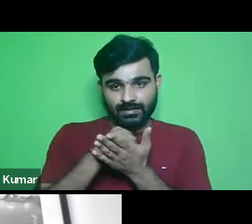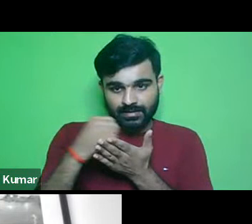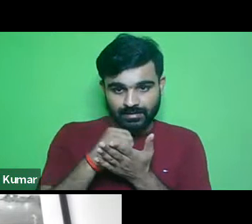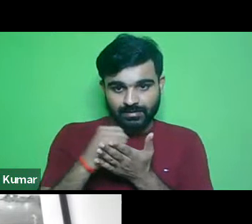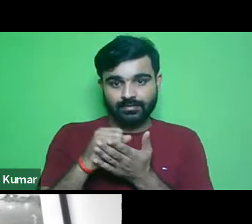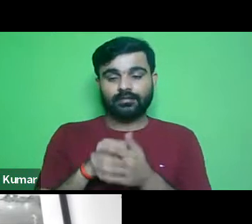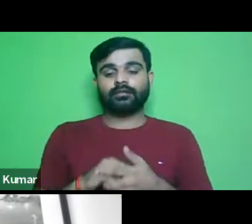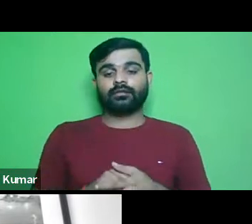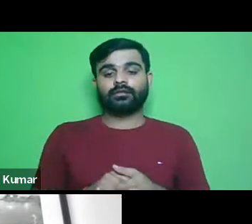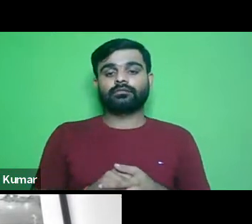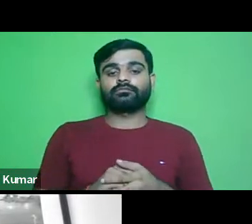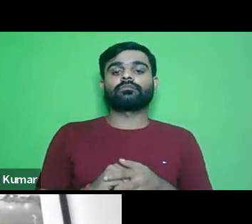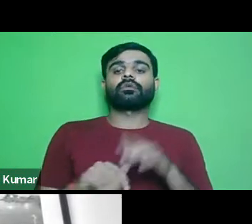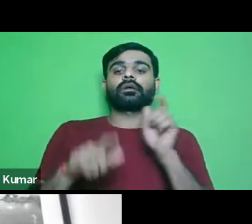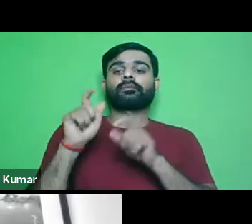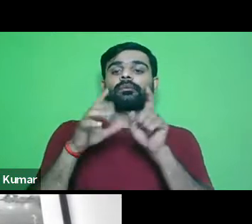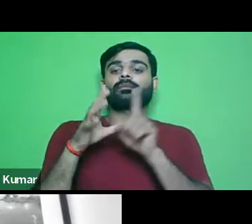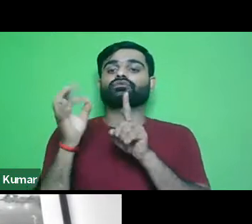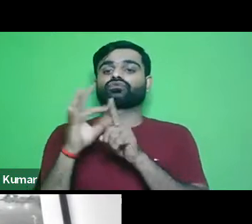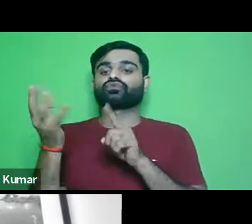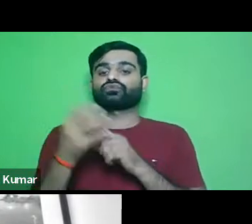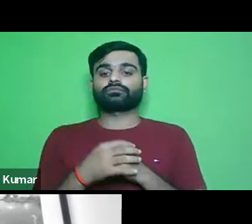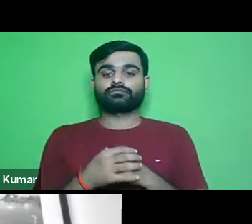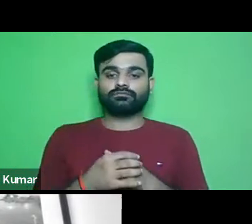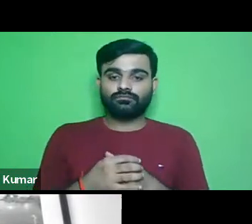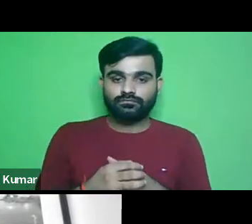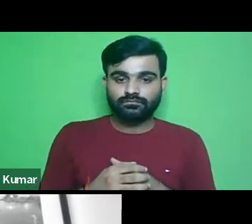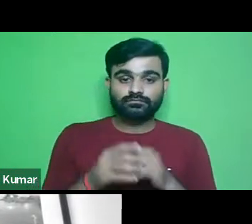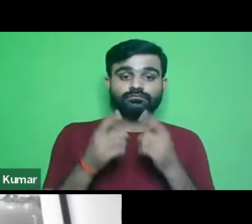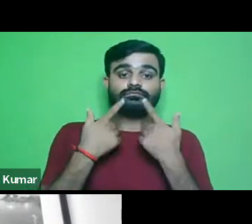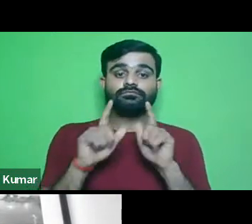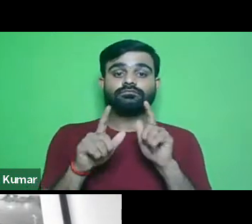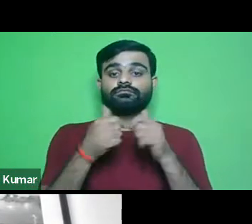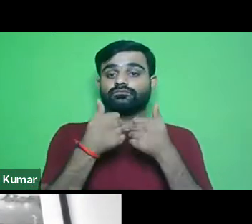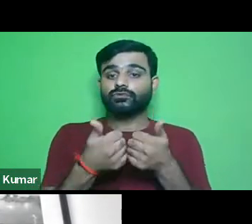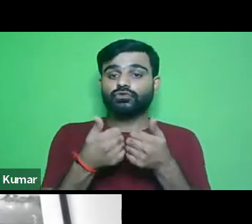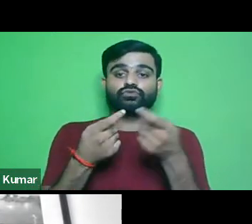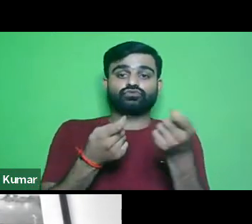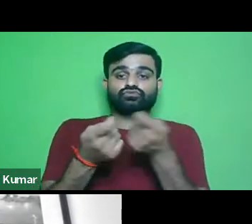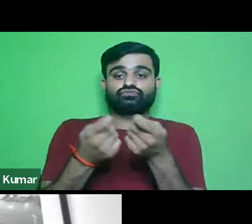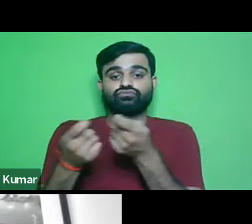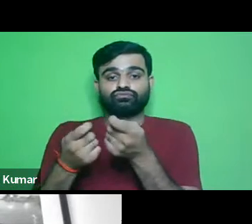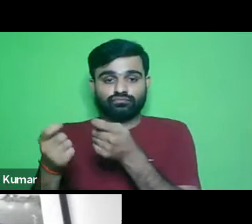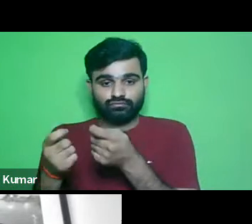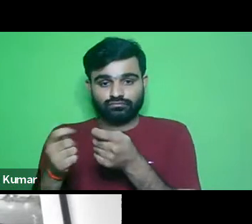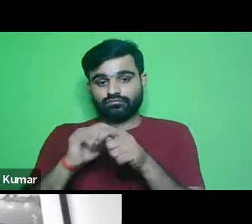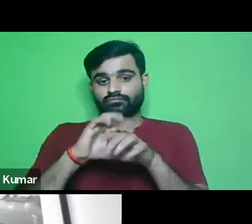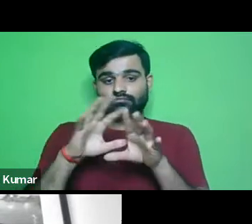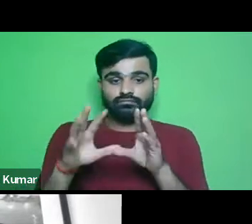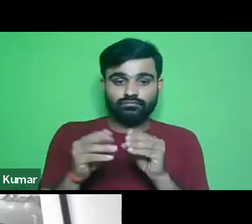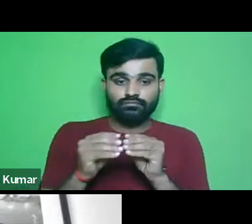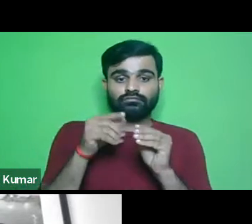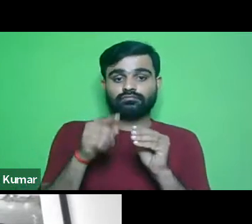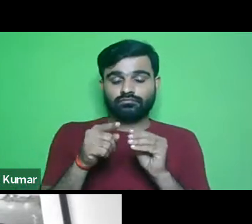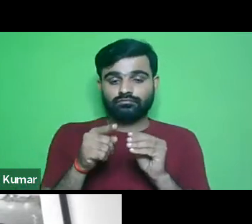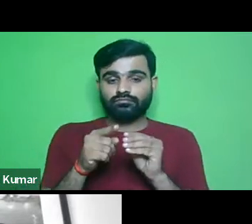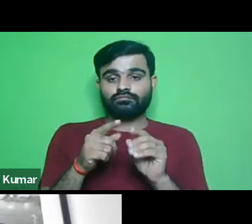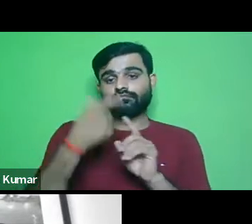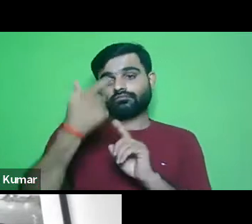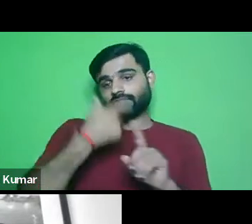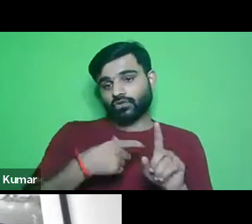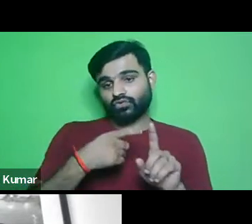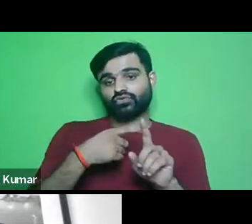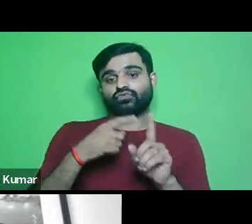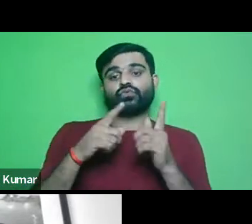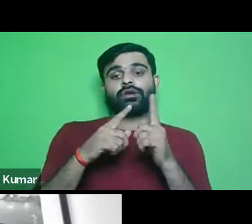think the PDP bill has tried to do is to allow greater control of or like for an individual over